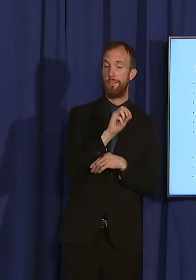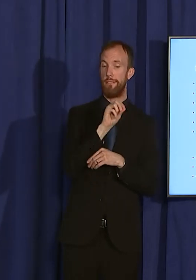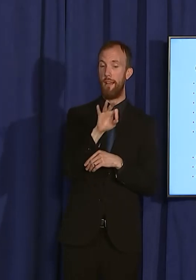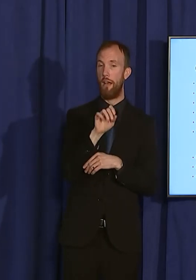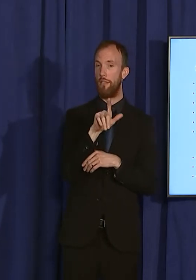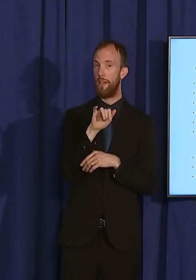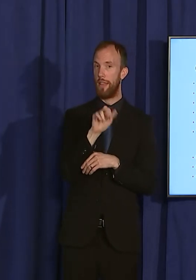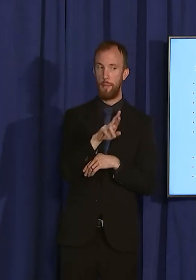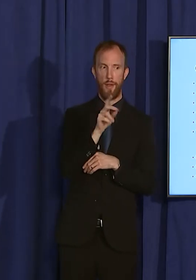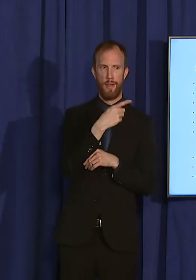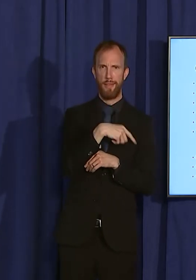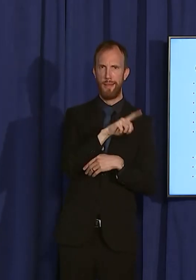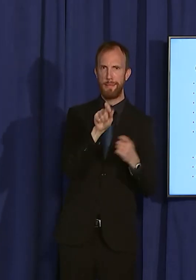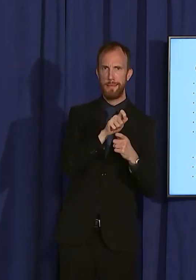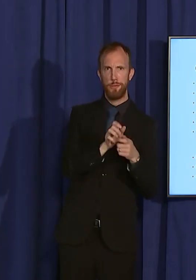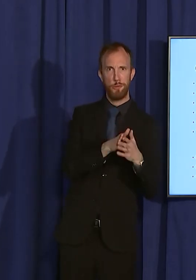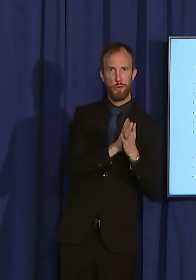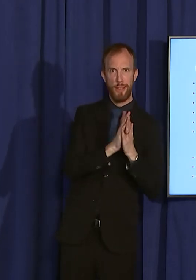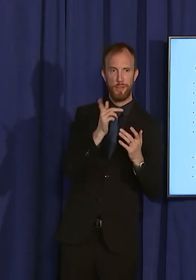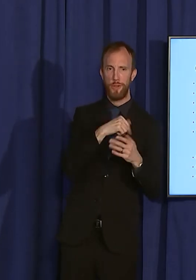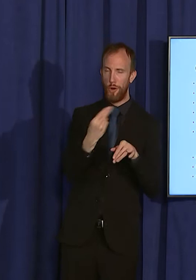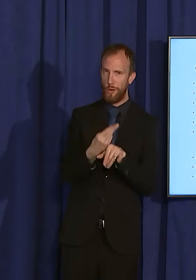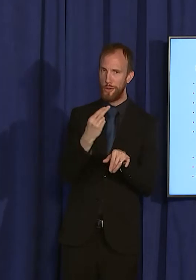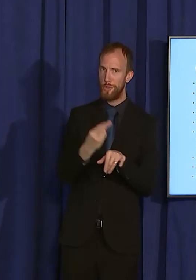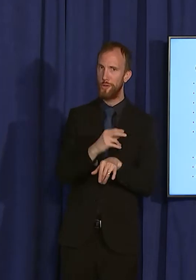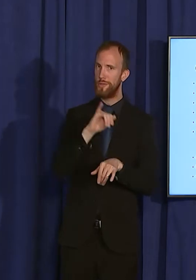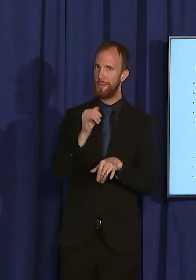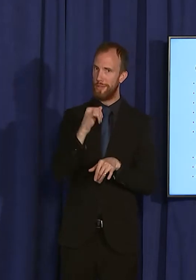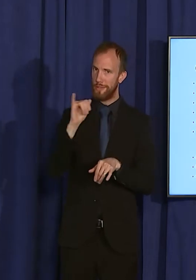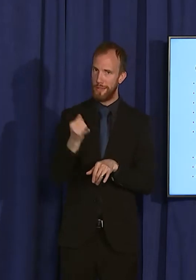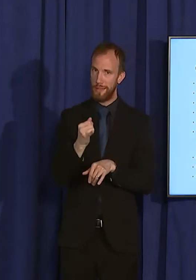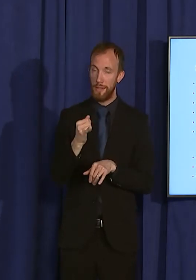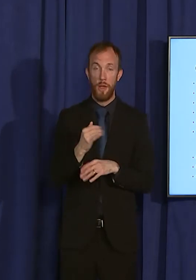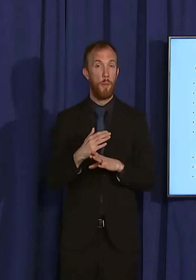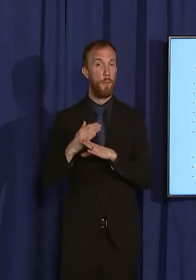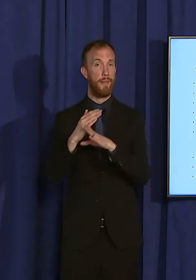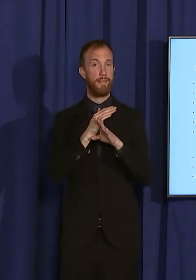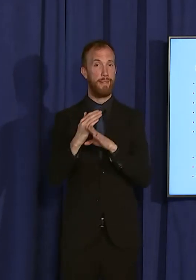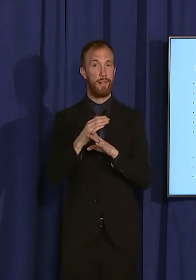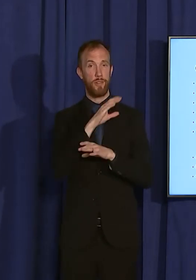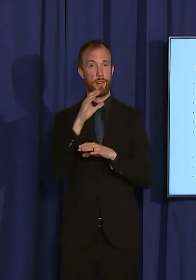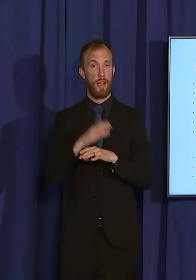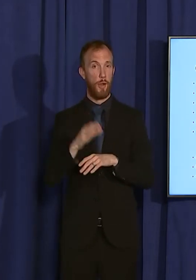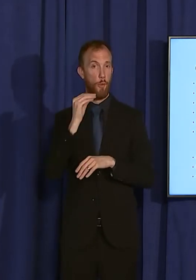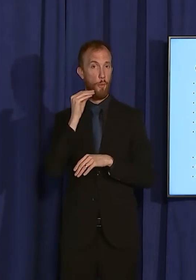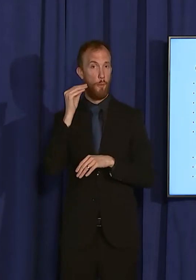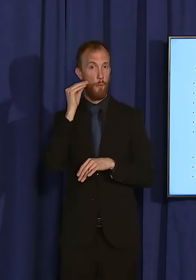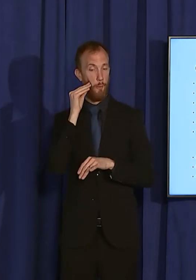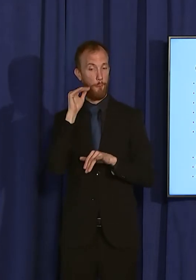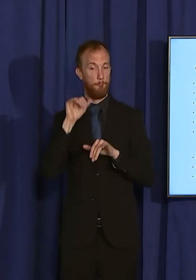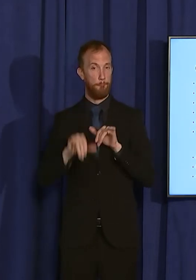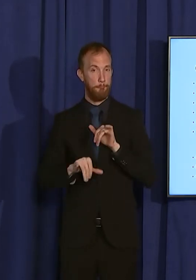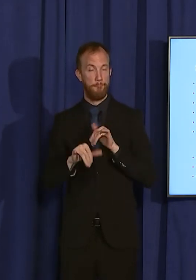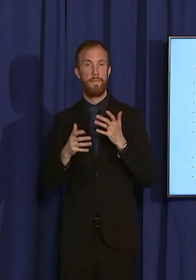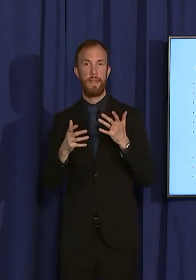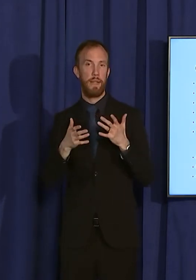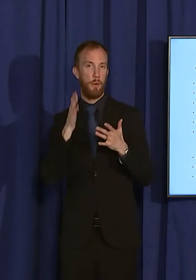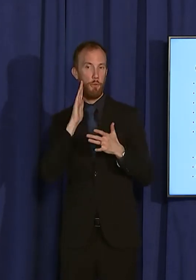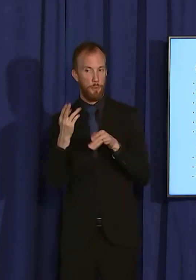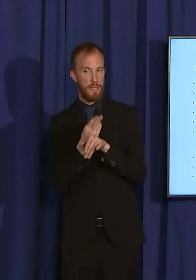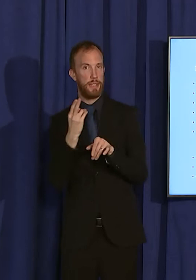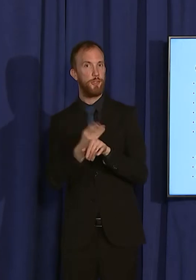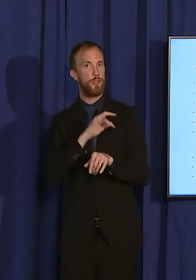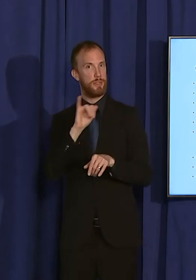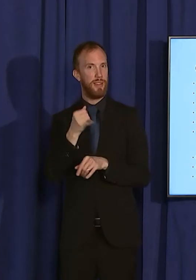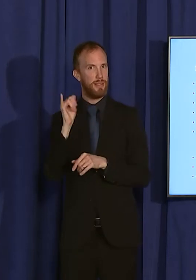switch back to Johnson & Johnson. Our Protect Chicago Homebound program tomorrow will be switching back to Johnson & Johnson. And we're